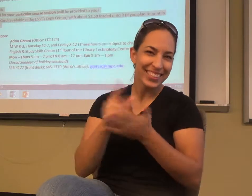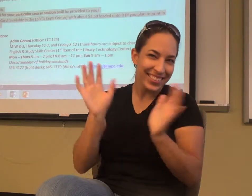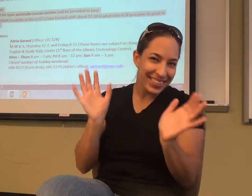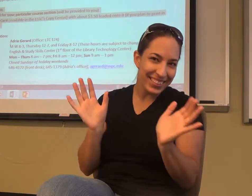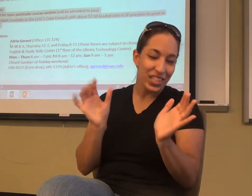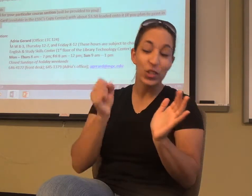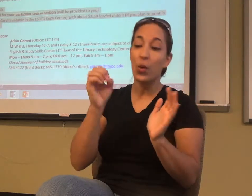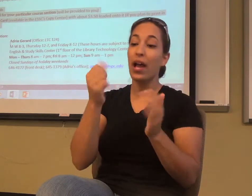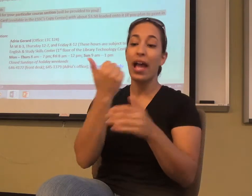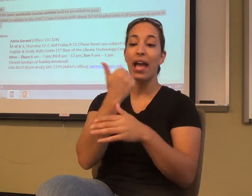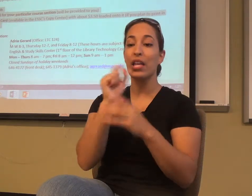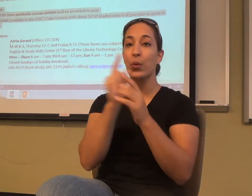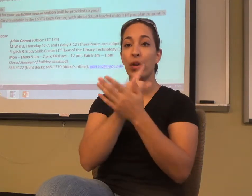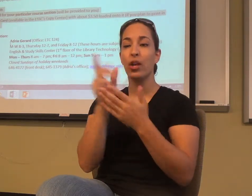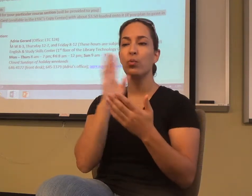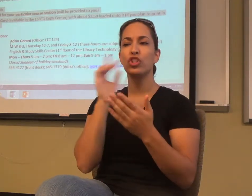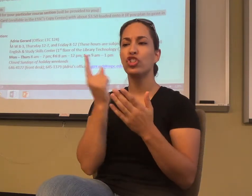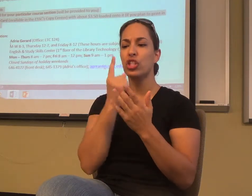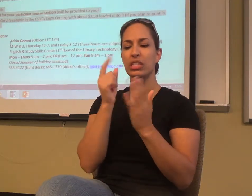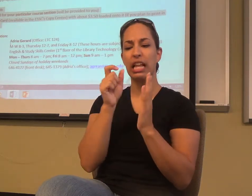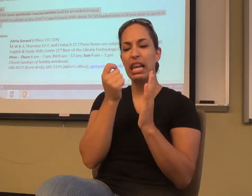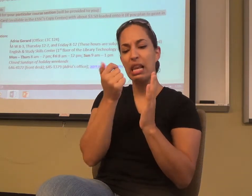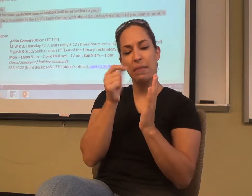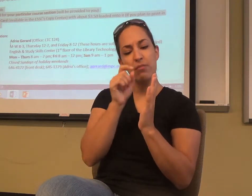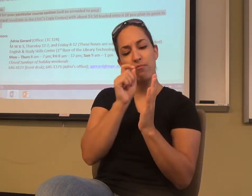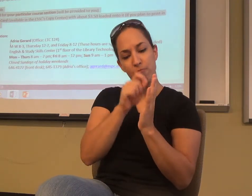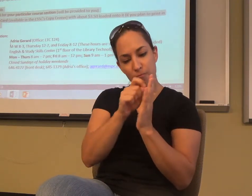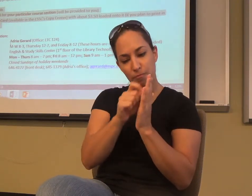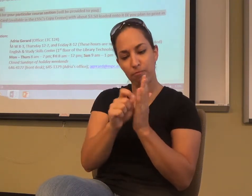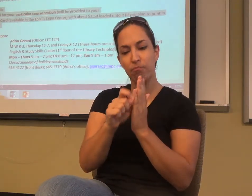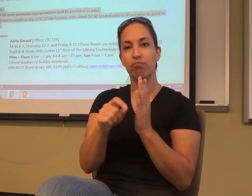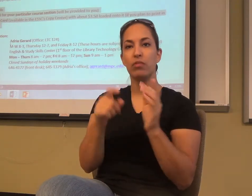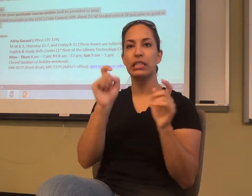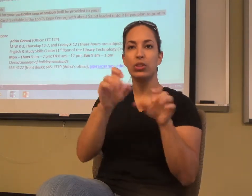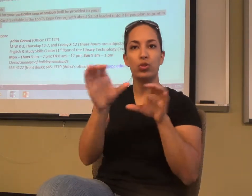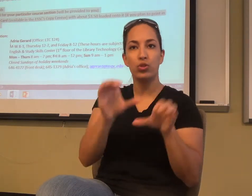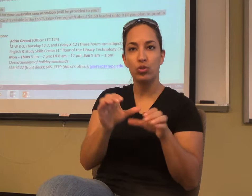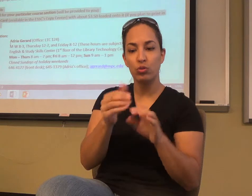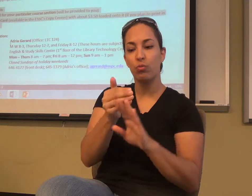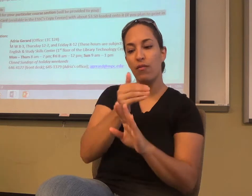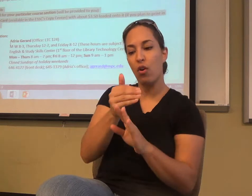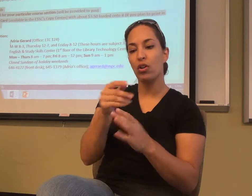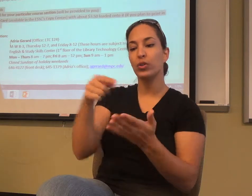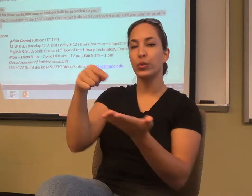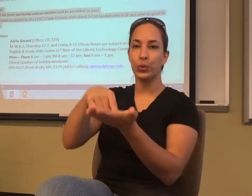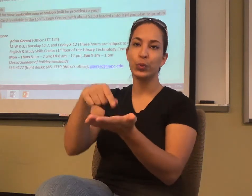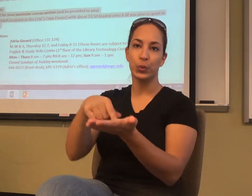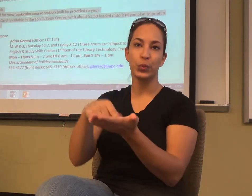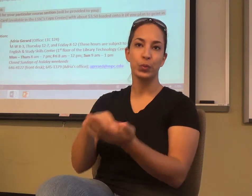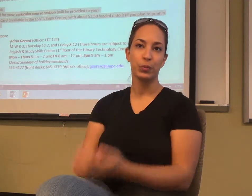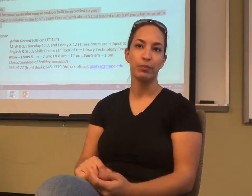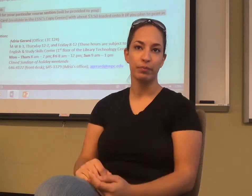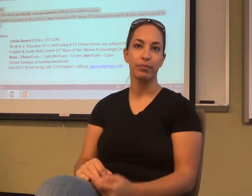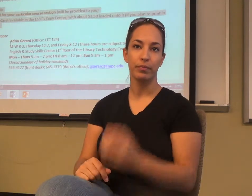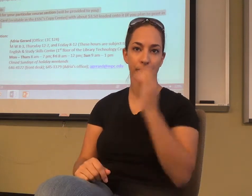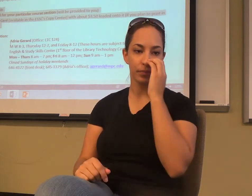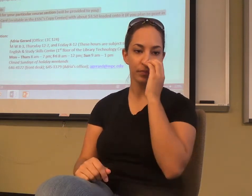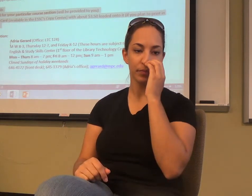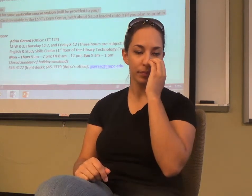week, you'll just have a handful of things that you need to accomplish by the due date. Okay. In the second